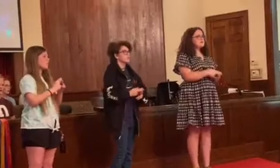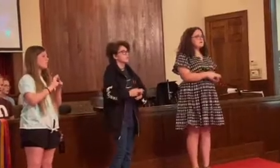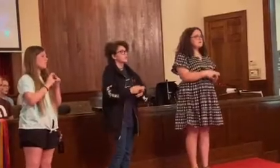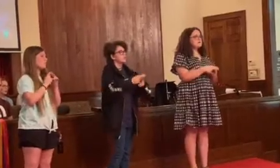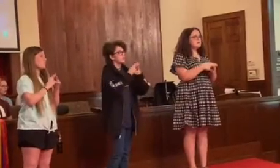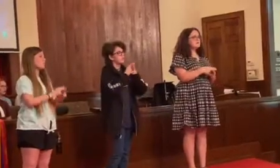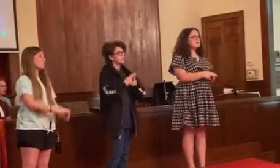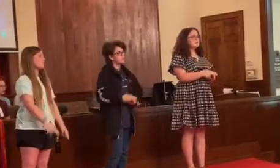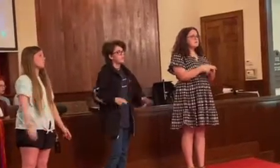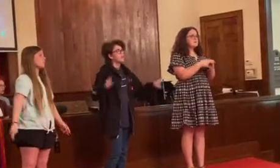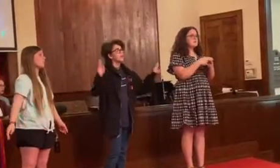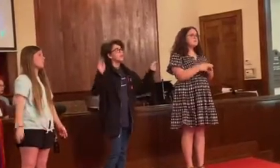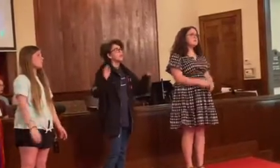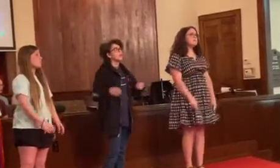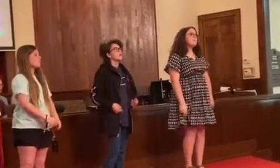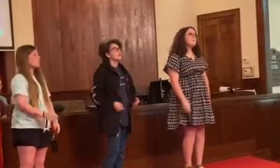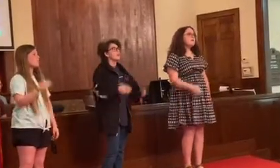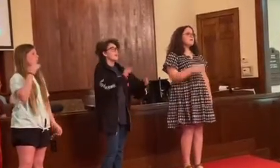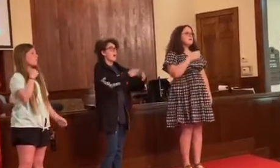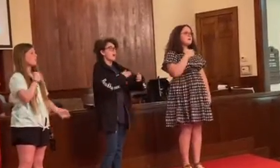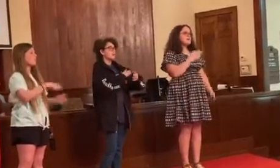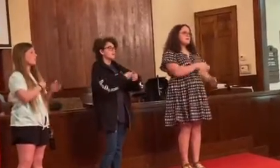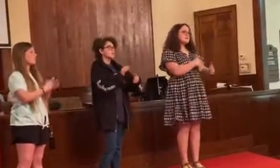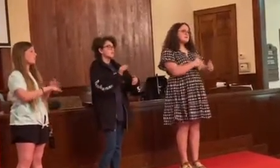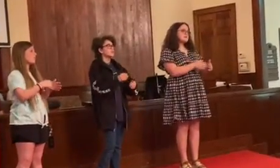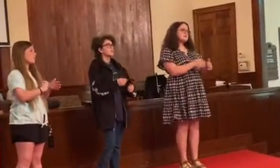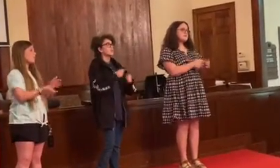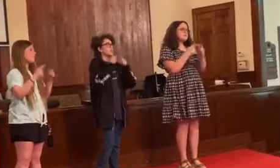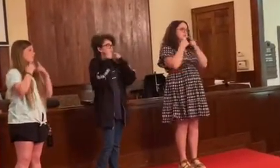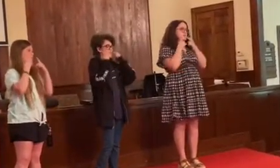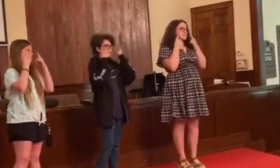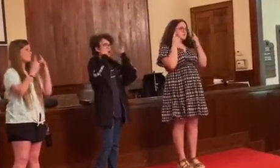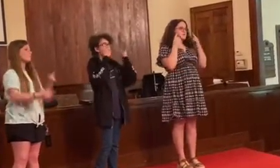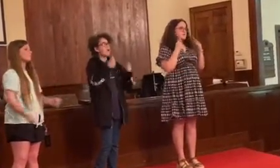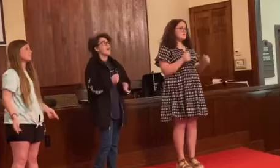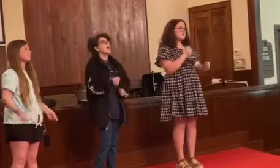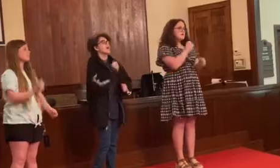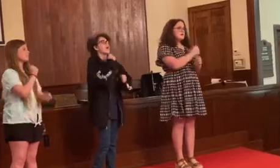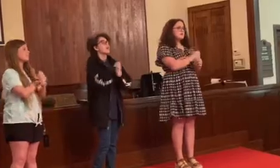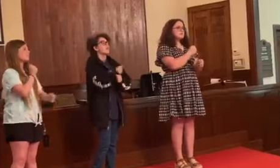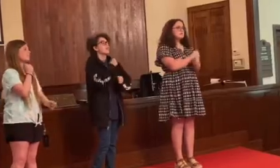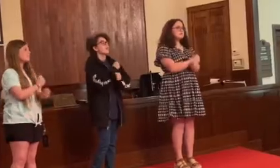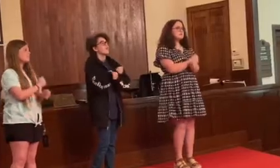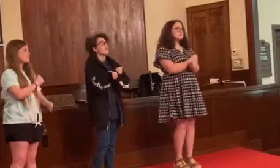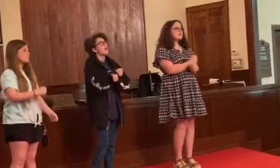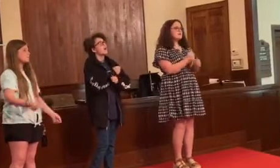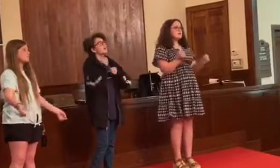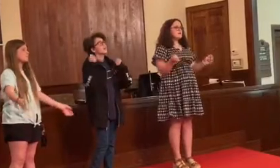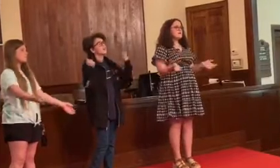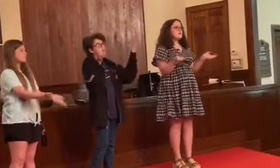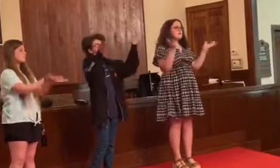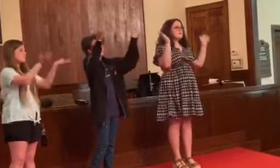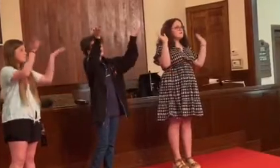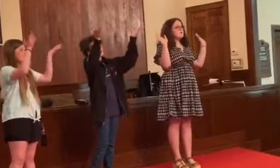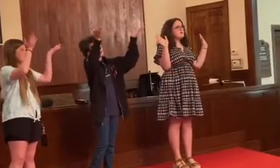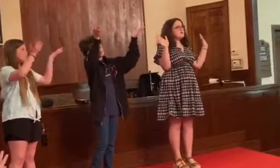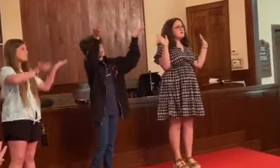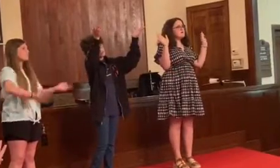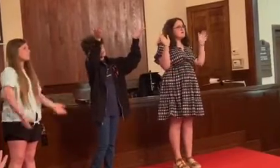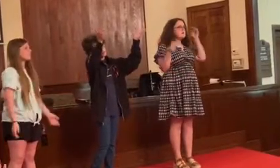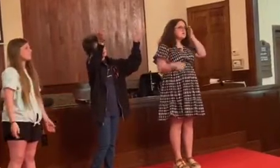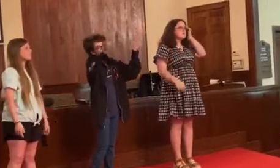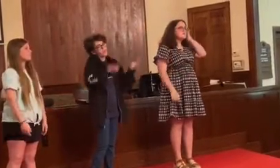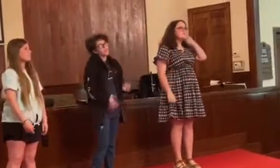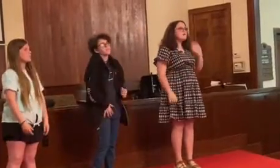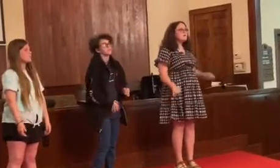hands I sing for joy at the work of your